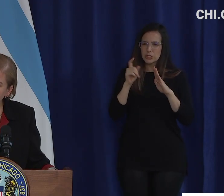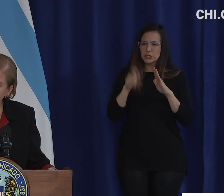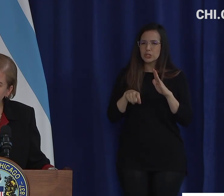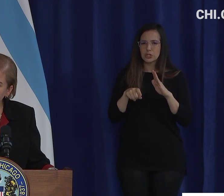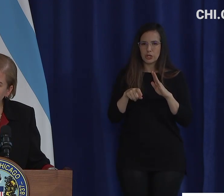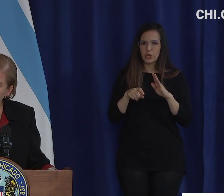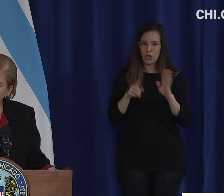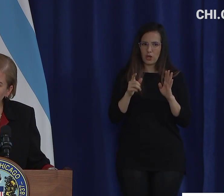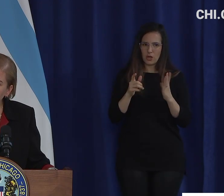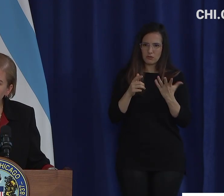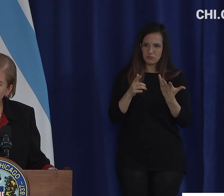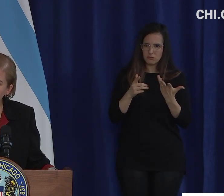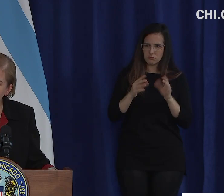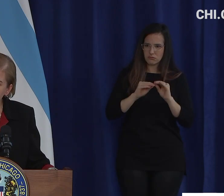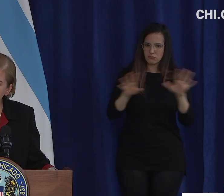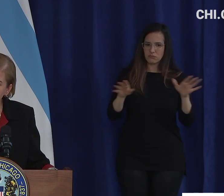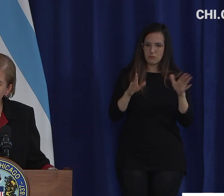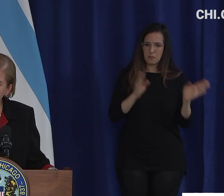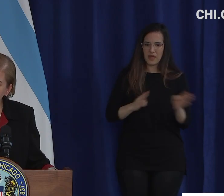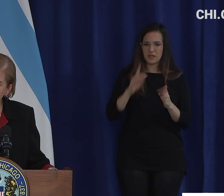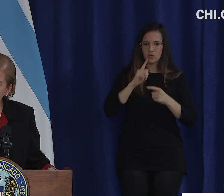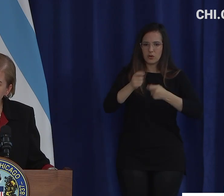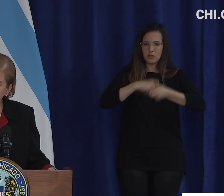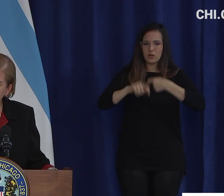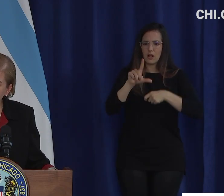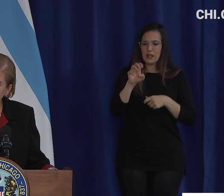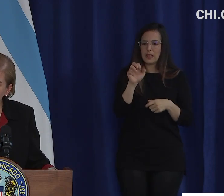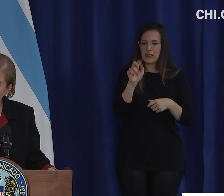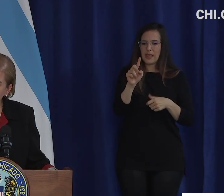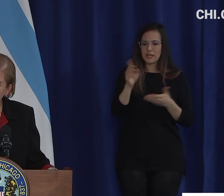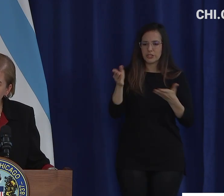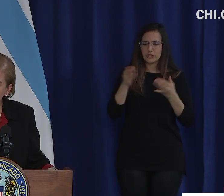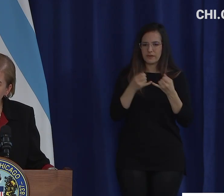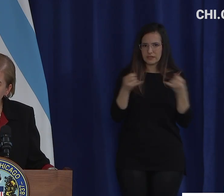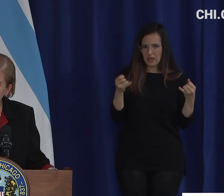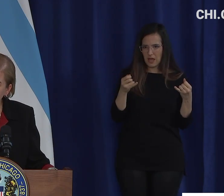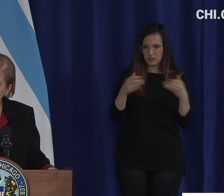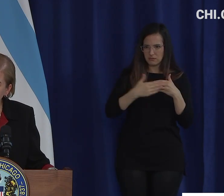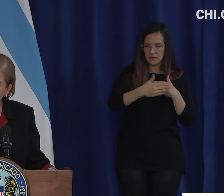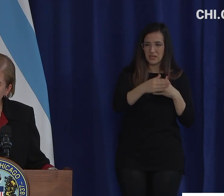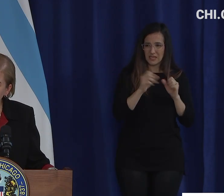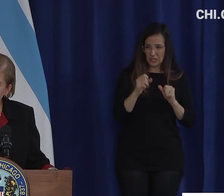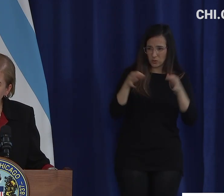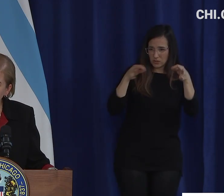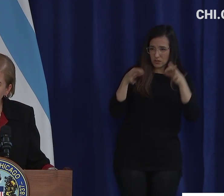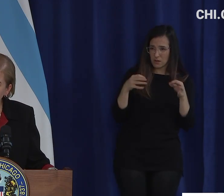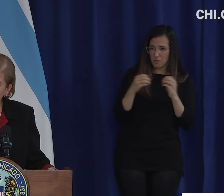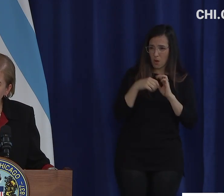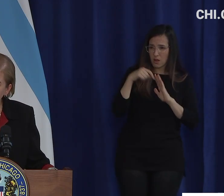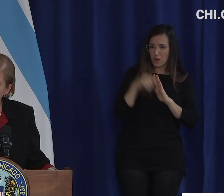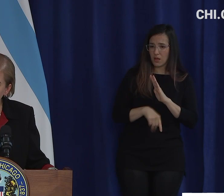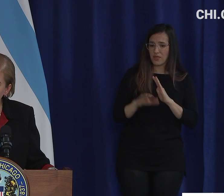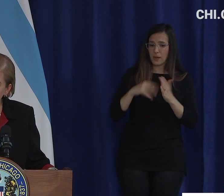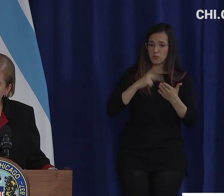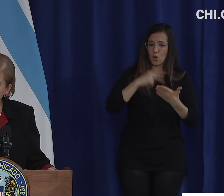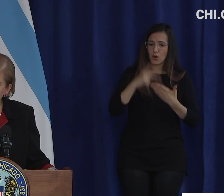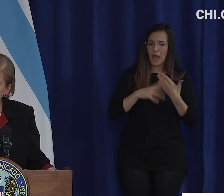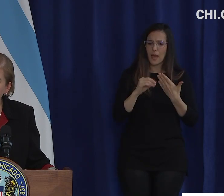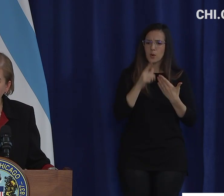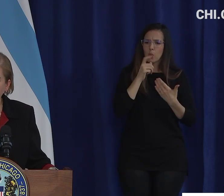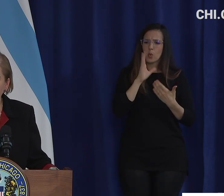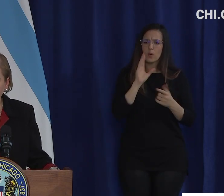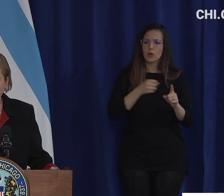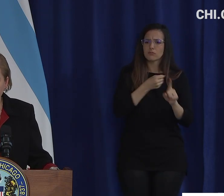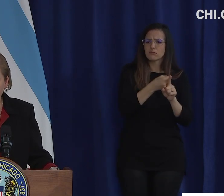in the city in the weeks to come. Can you tell us more about what that program might look like and who it would target from a public